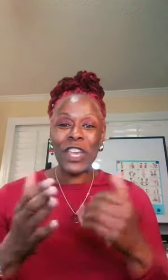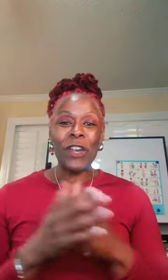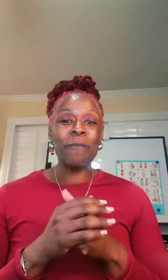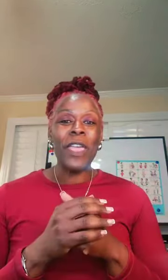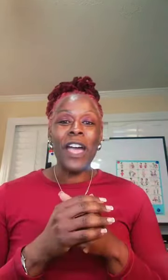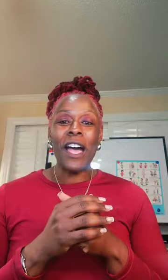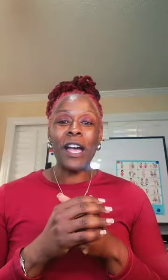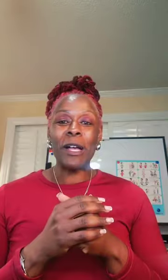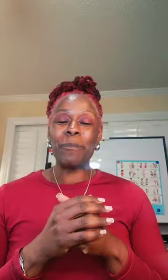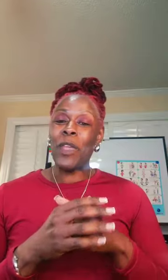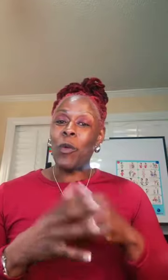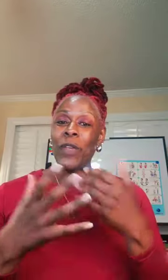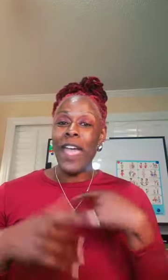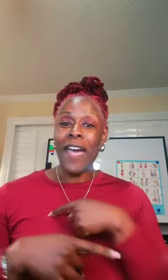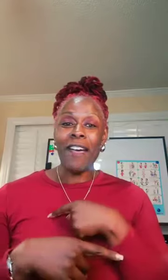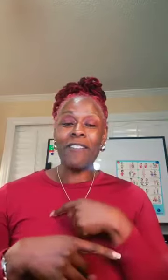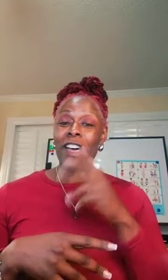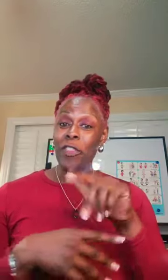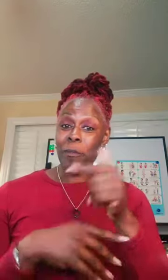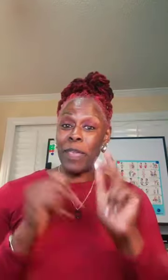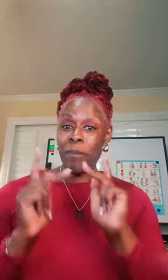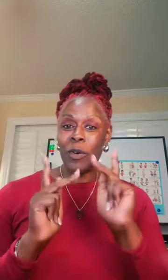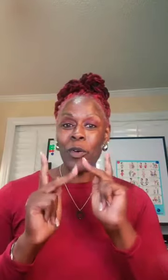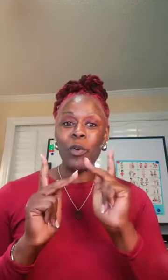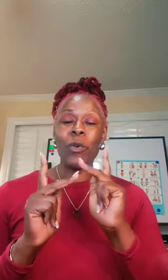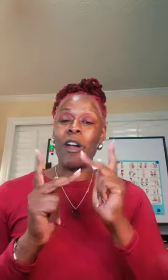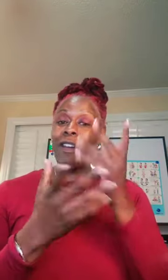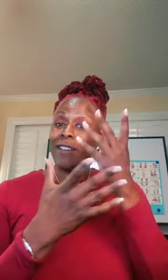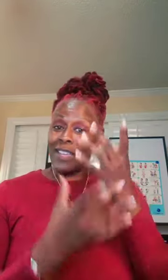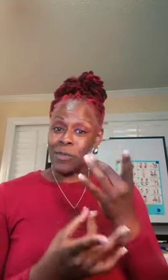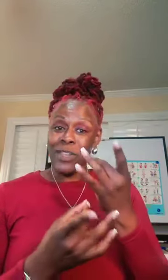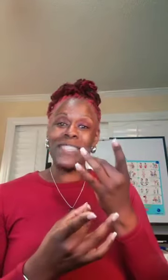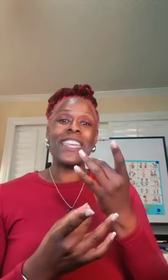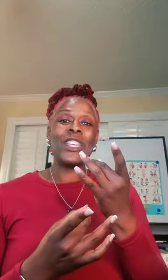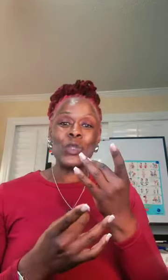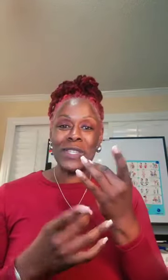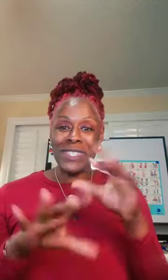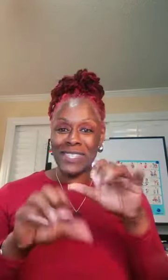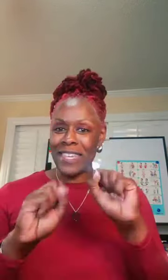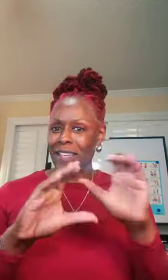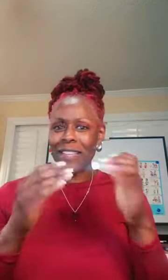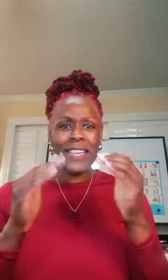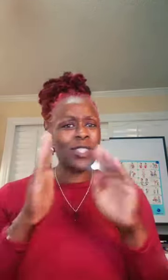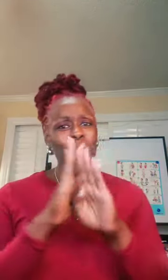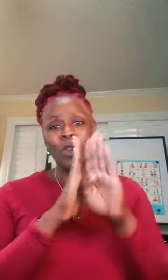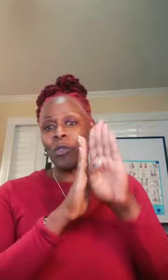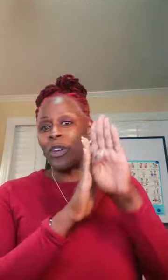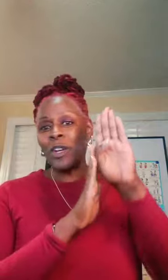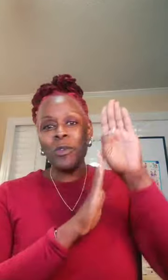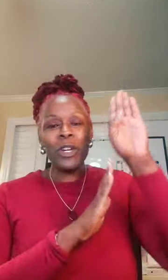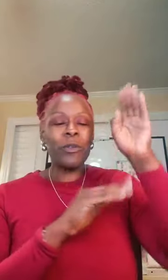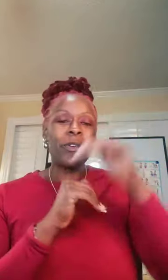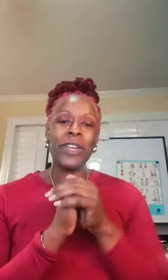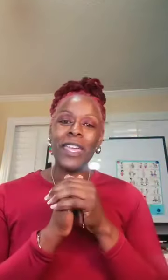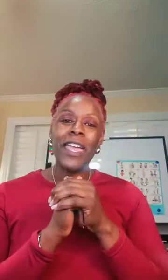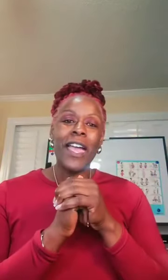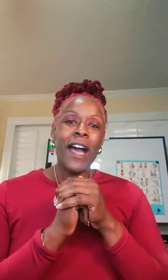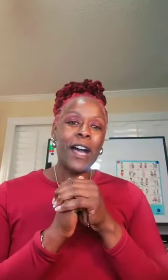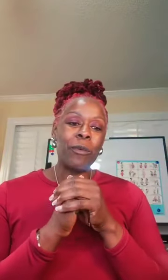here. We have other people who are expressing interest to take the classes. We're growing.